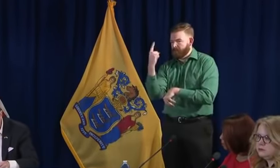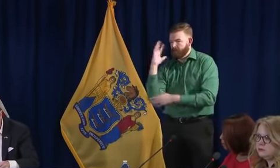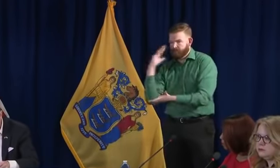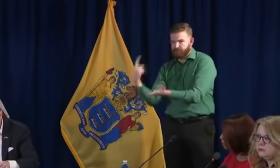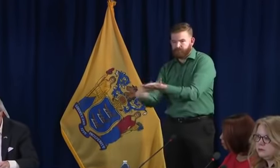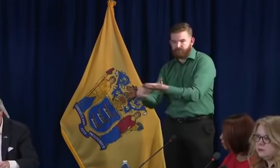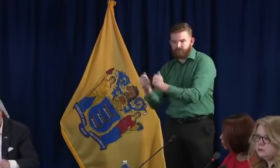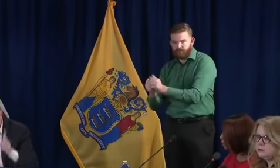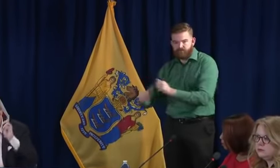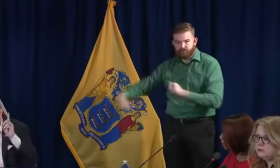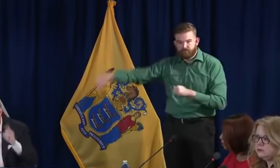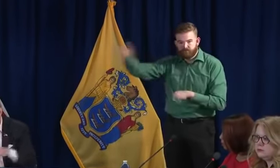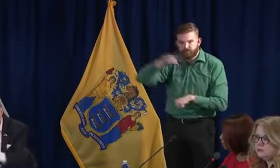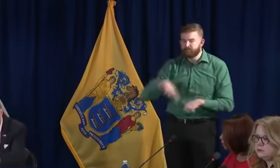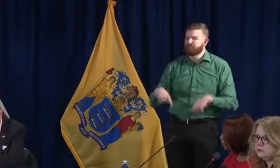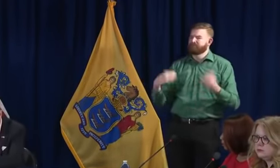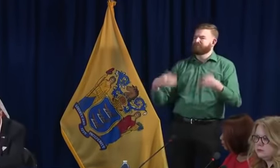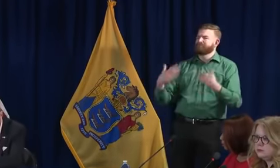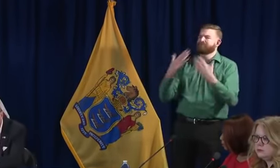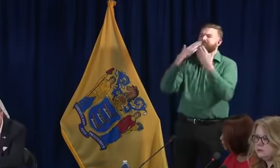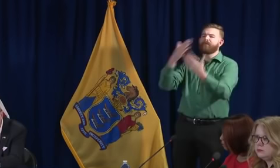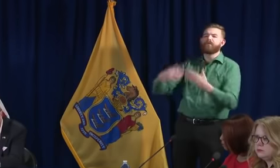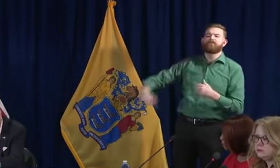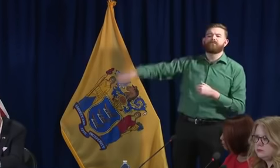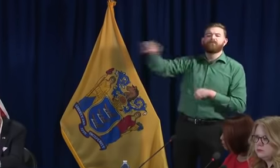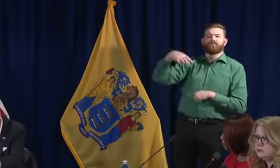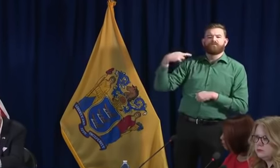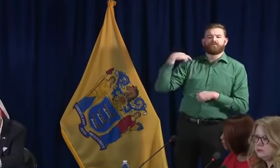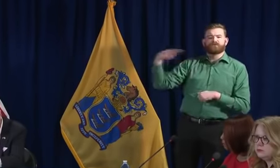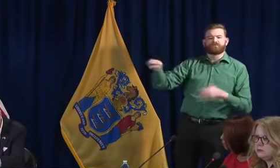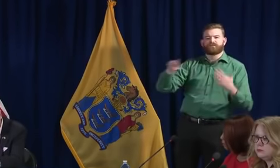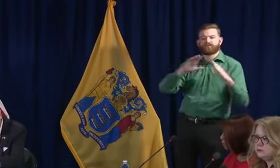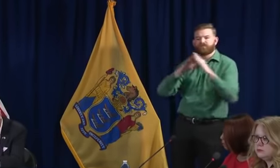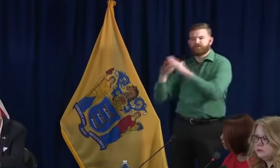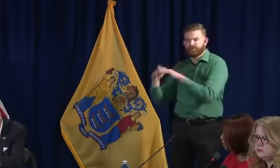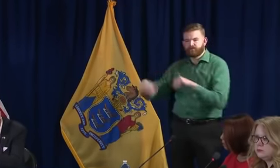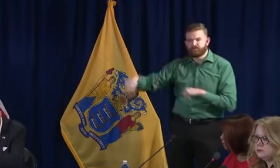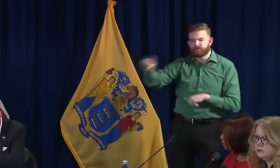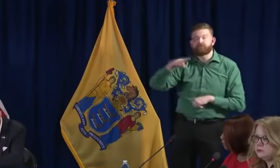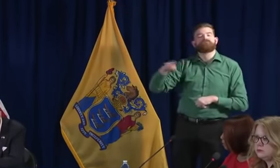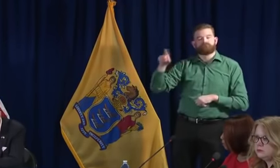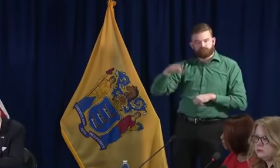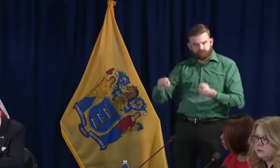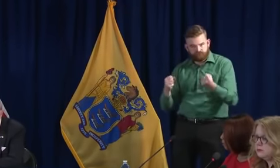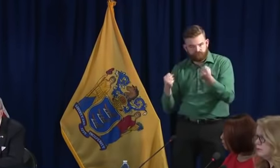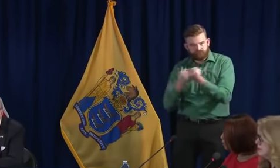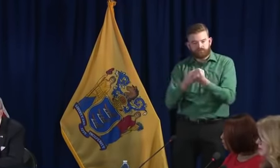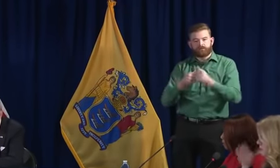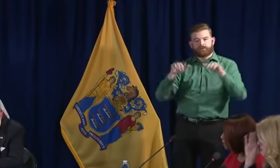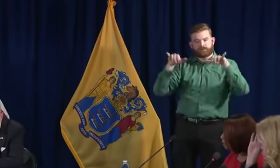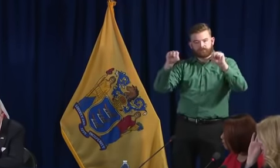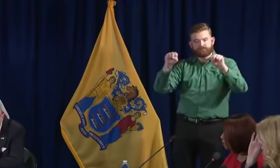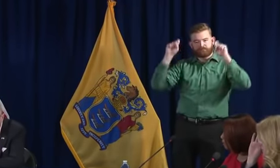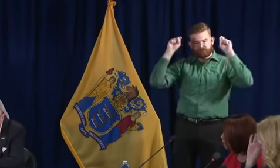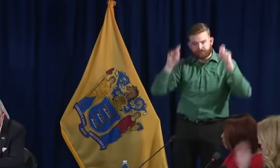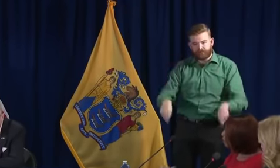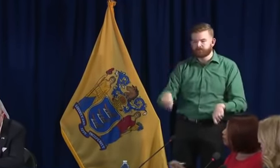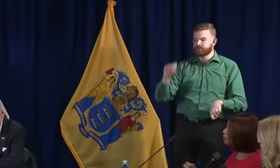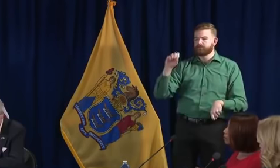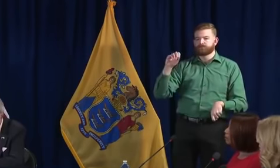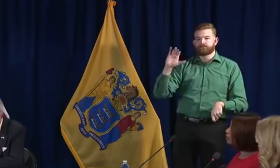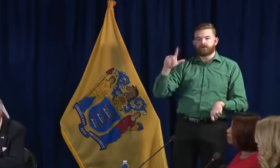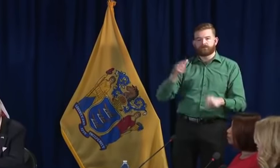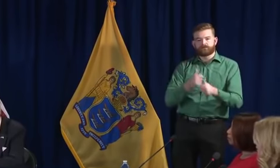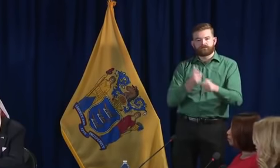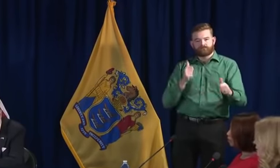distancing. And I appreciate that social distancing is, in fact, the opposite of what many of our faiths teach. Our